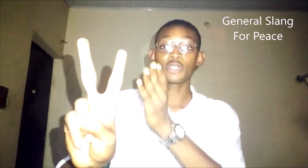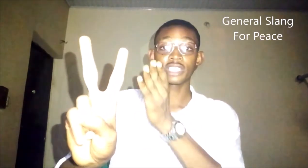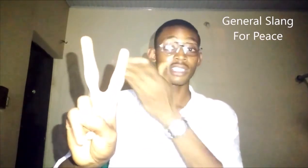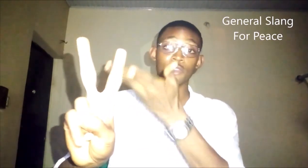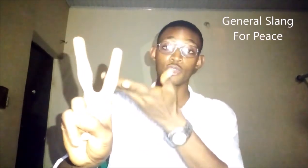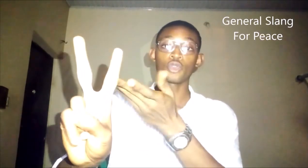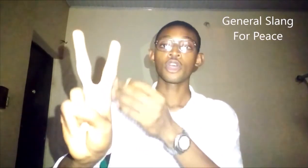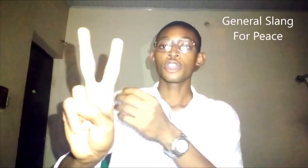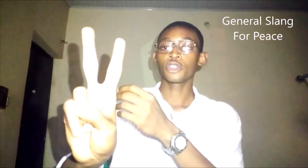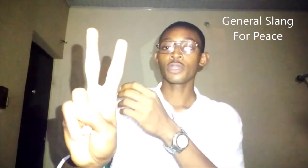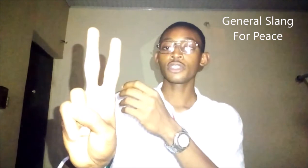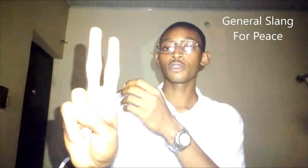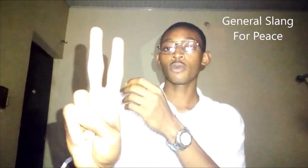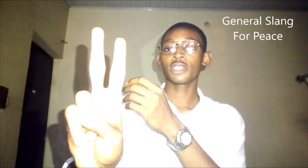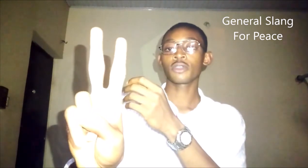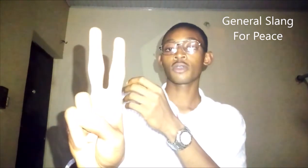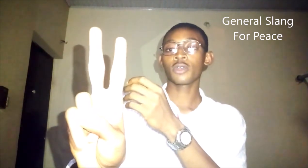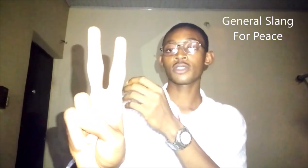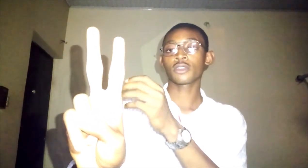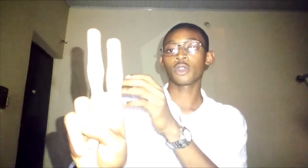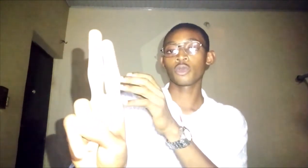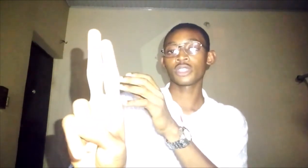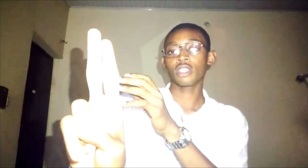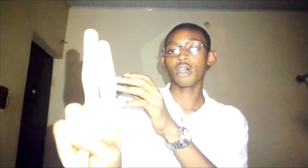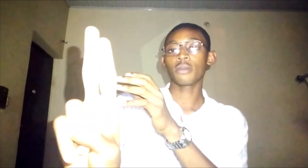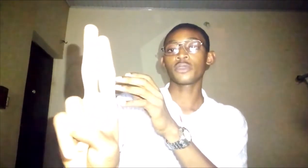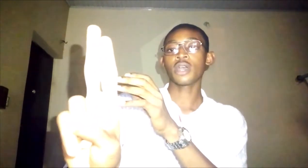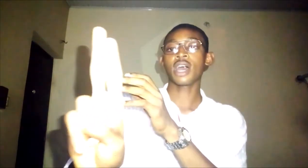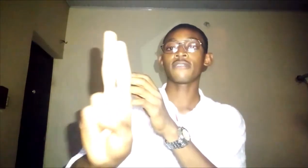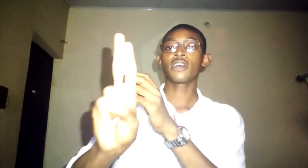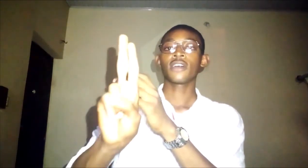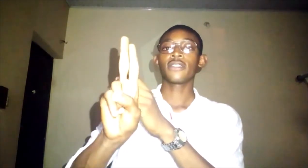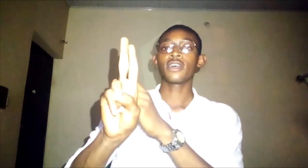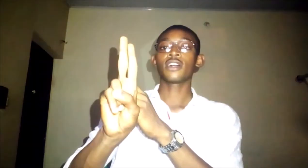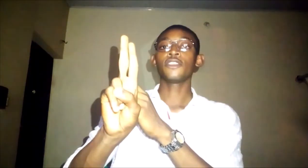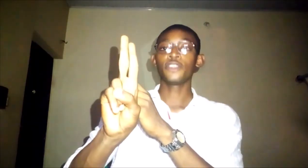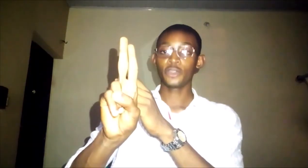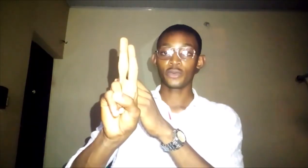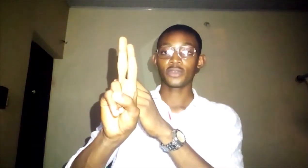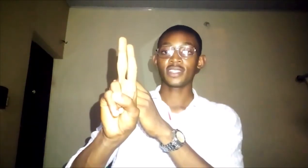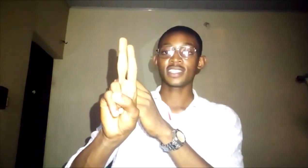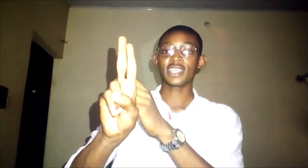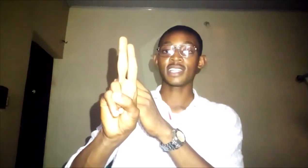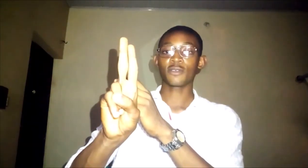this is 2. So once you close it up, you have the U in sign language.